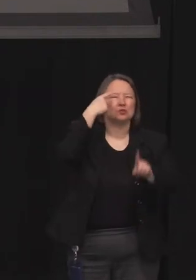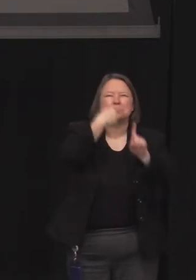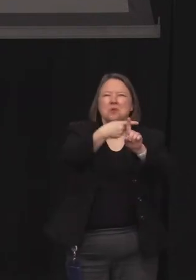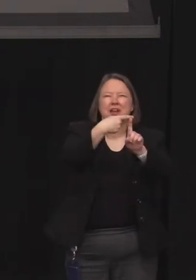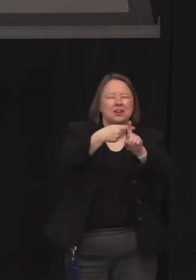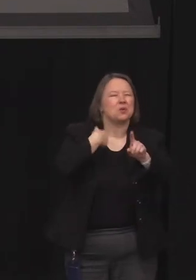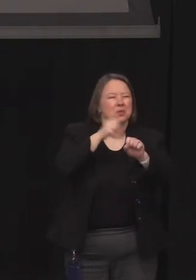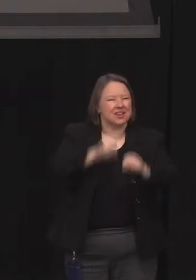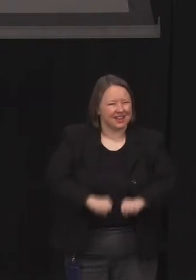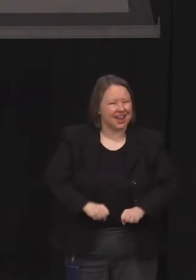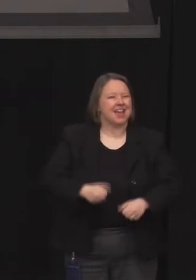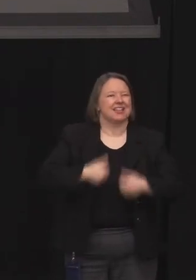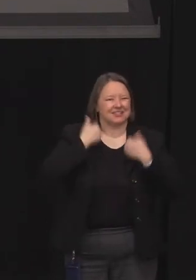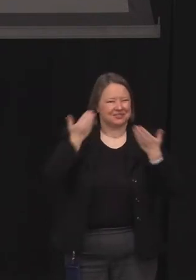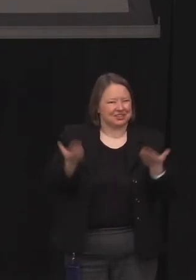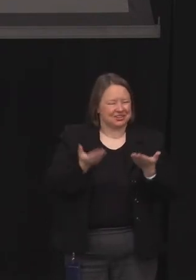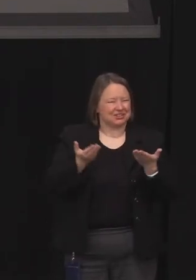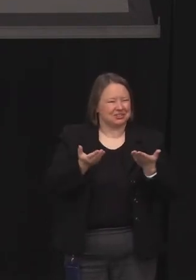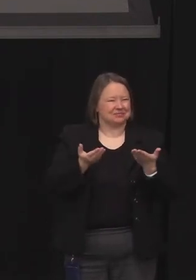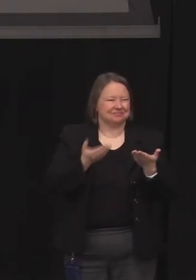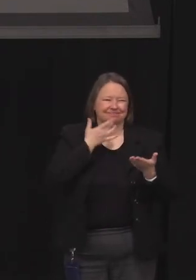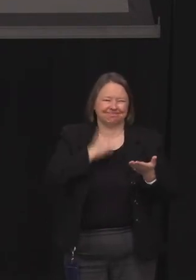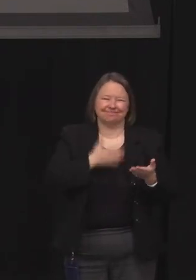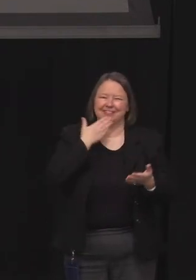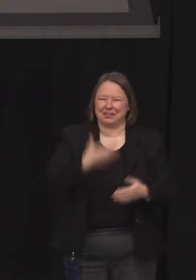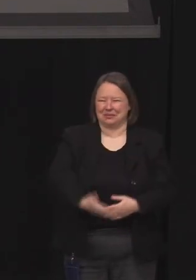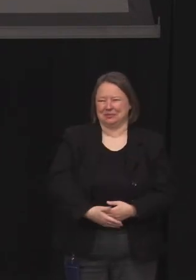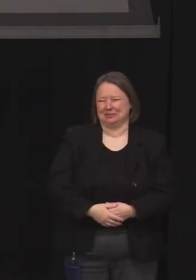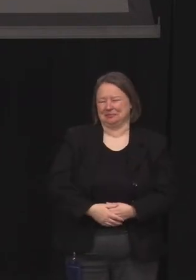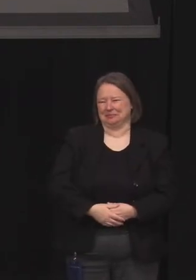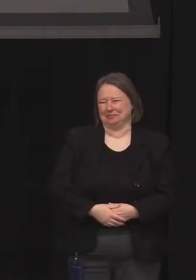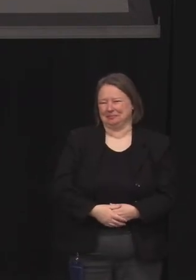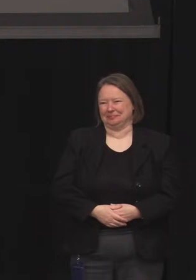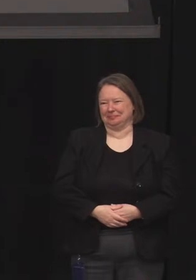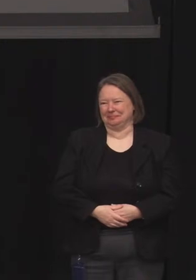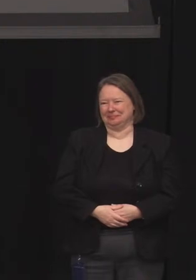and we get to live here. Thank you.